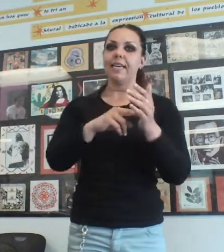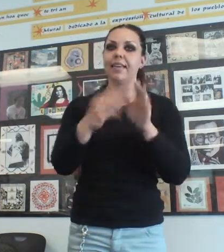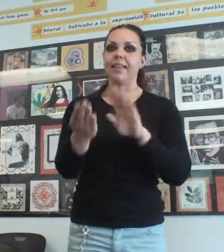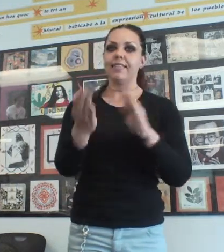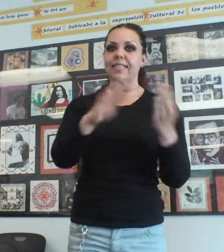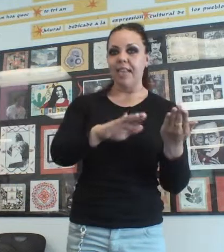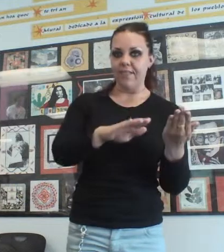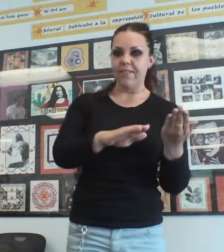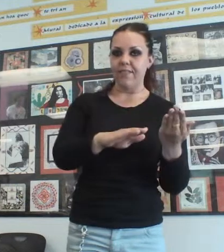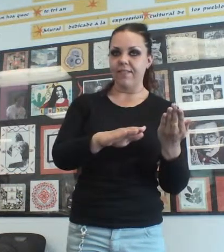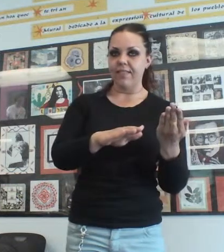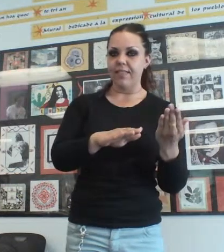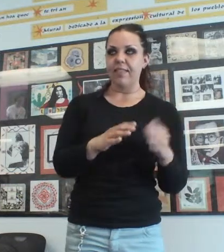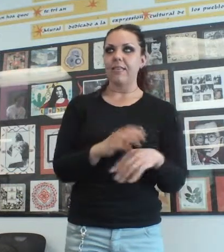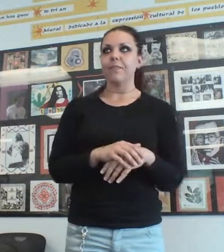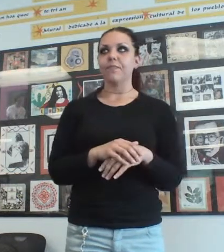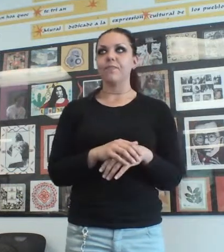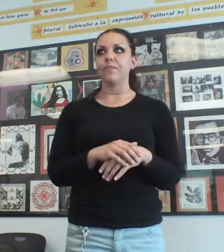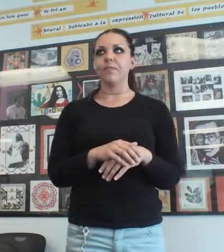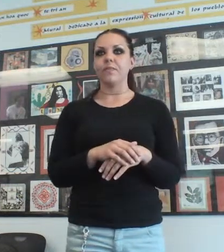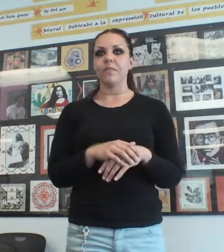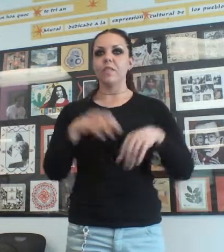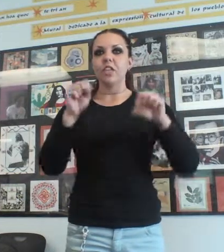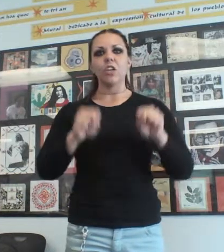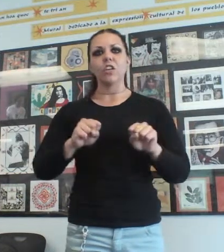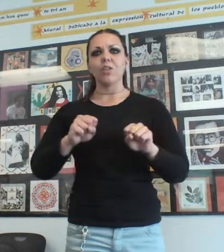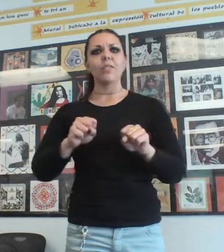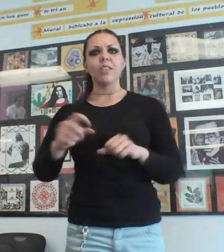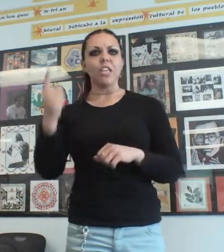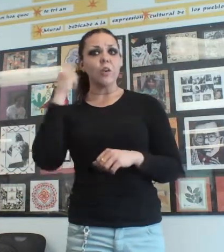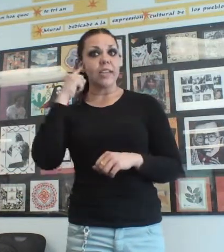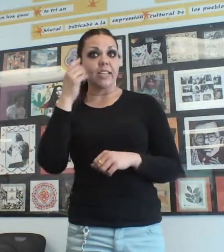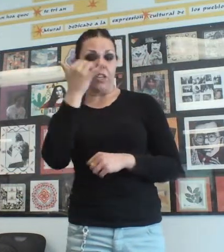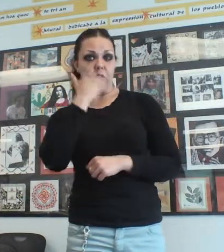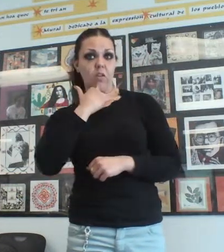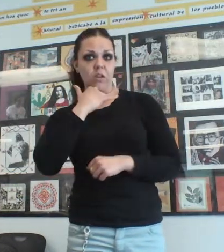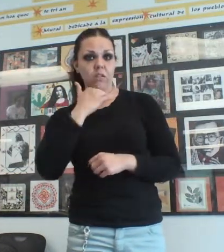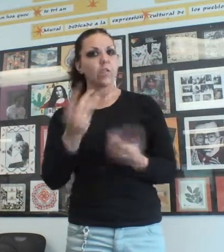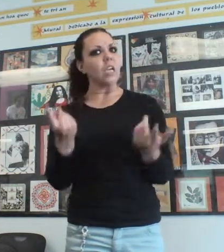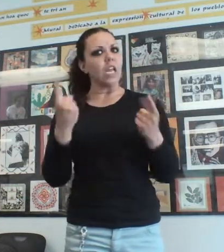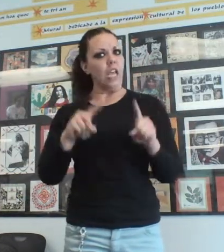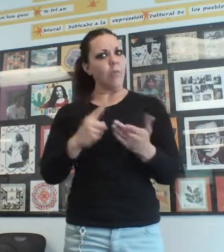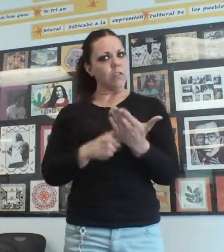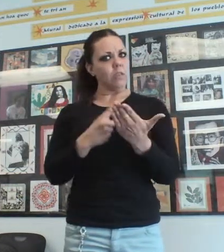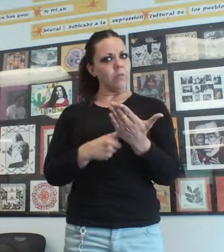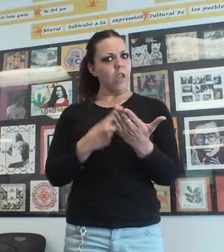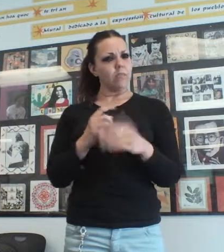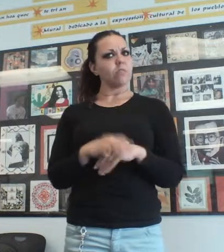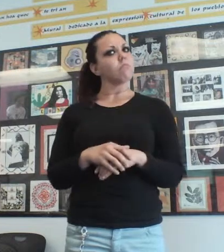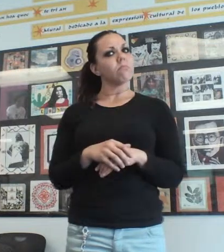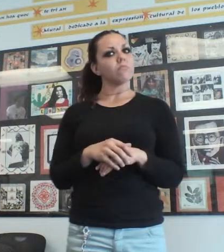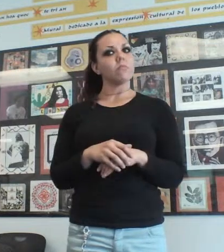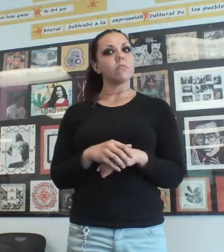really were saying death. You could just mishear them. It happens to us sometimes. So if you mishear